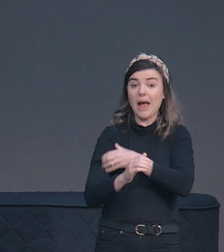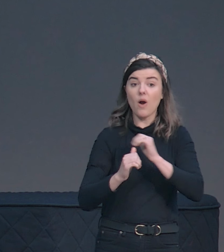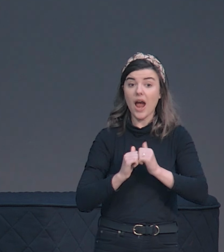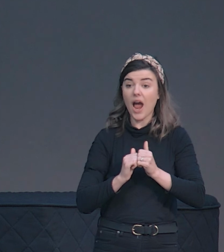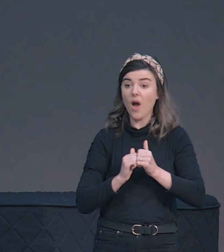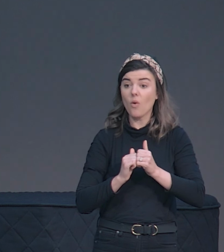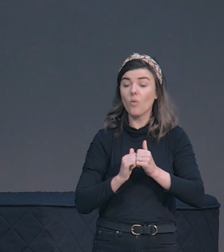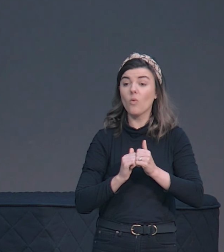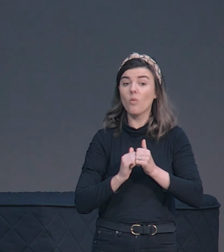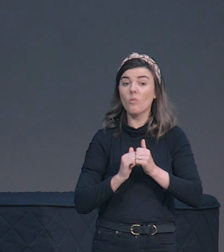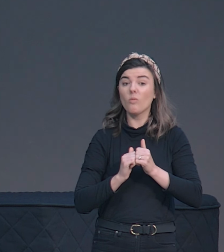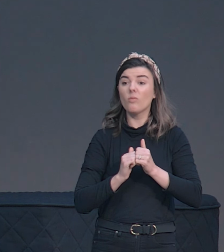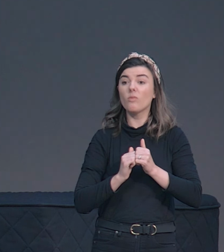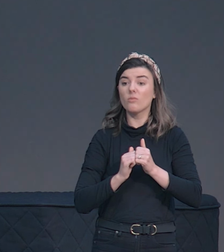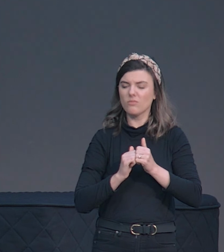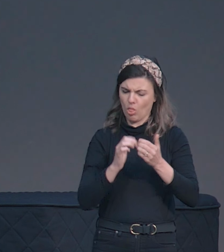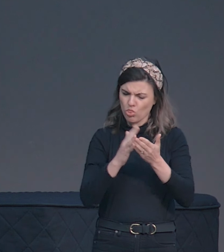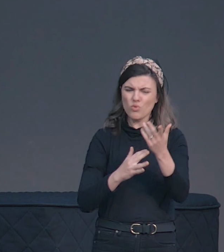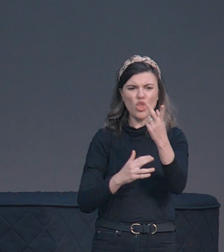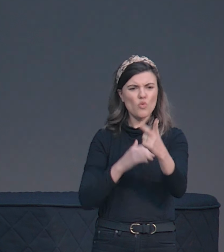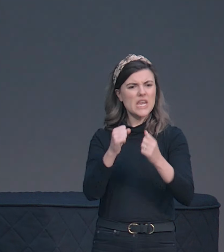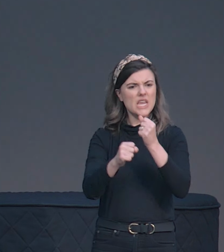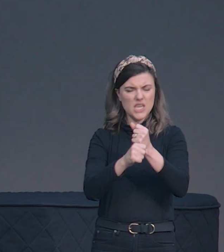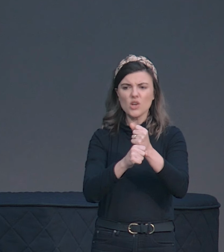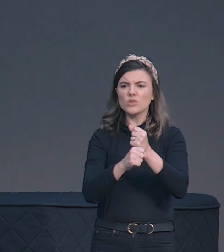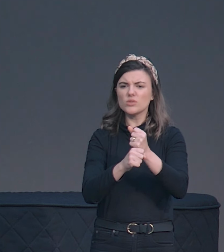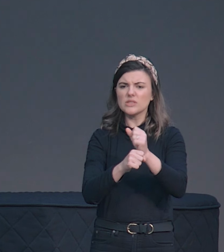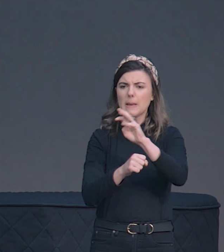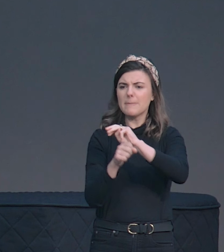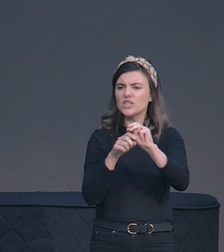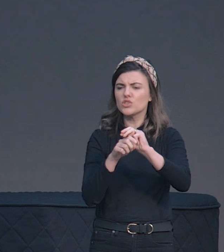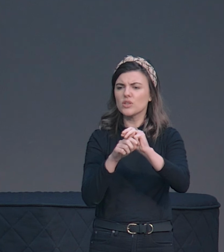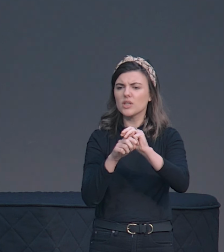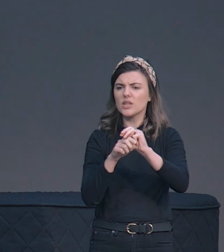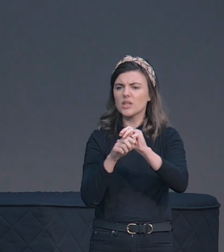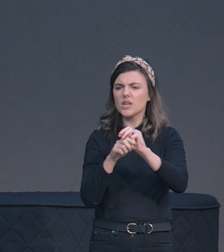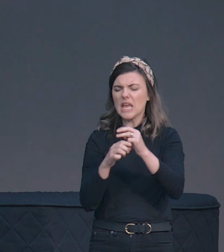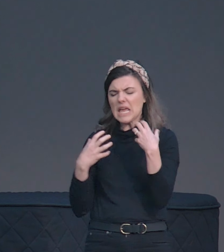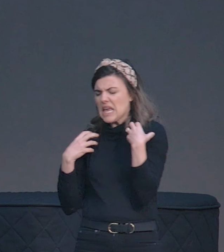Throughout His Three Year Ministry He He He He His